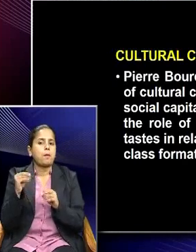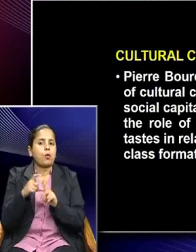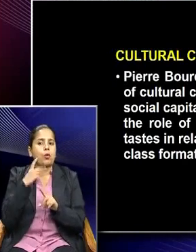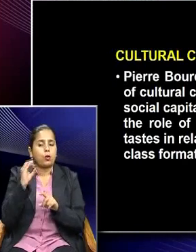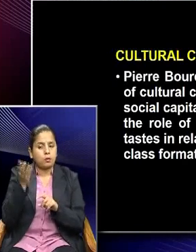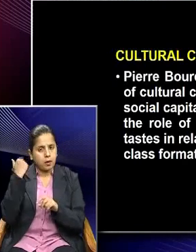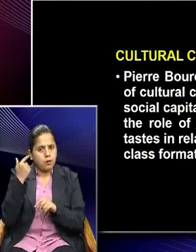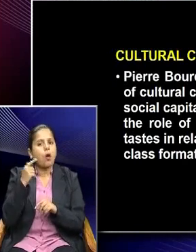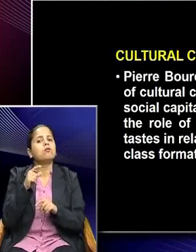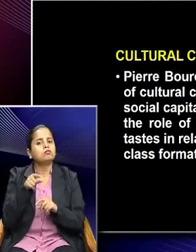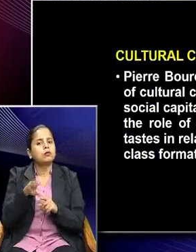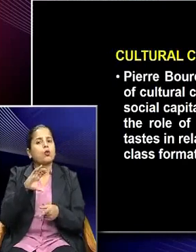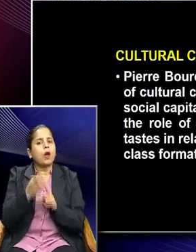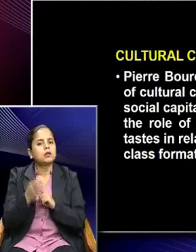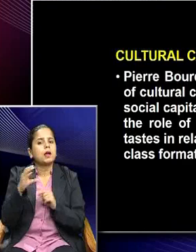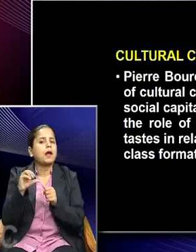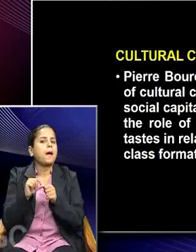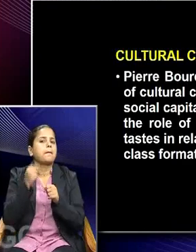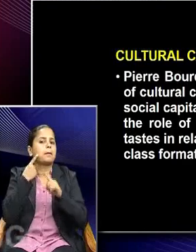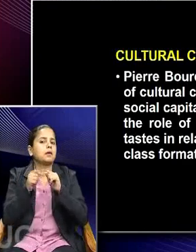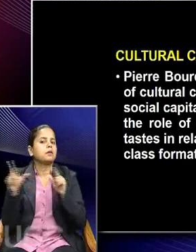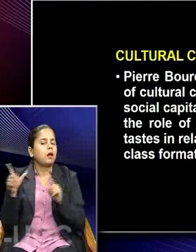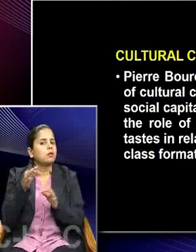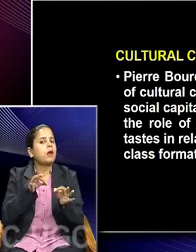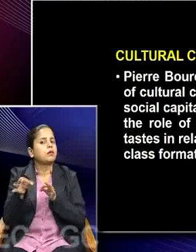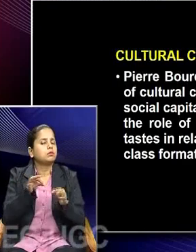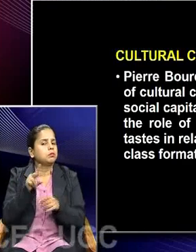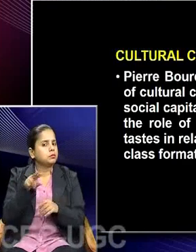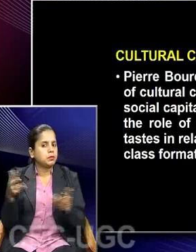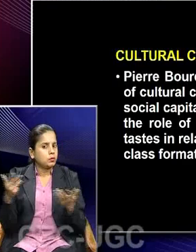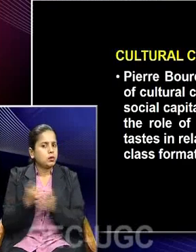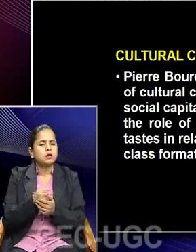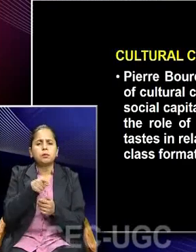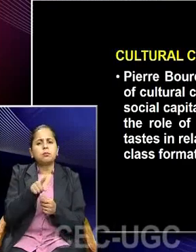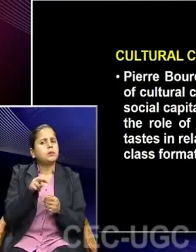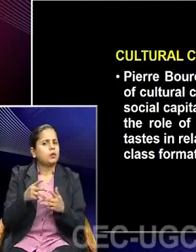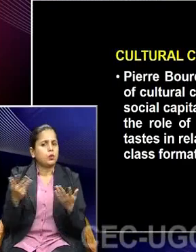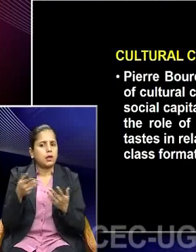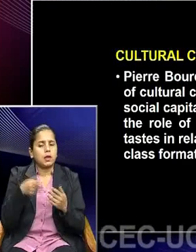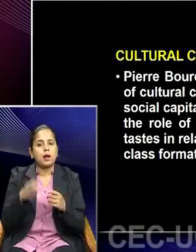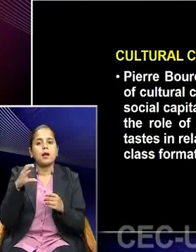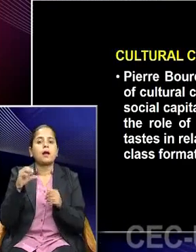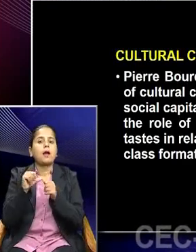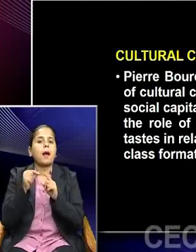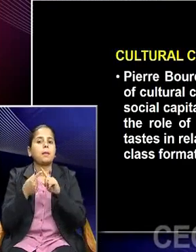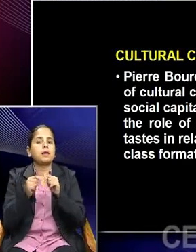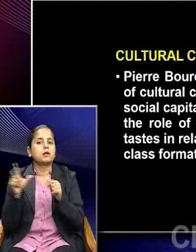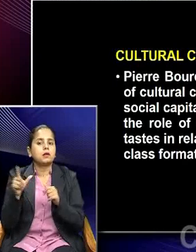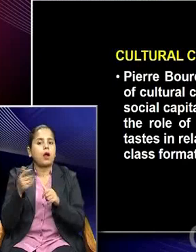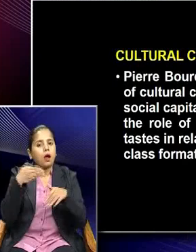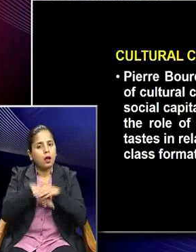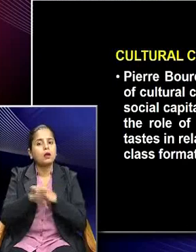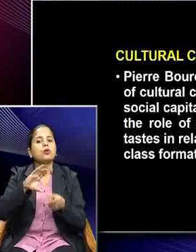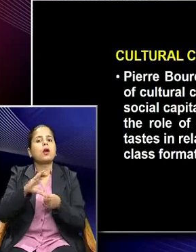the concept of cultural capital. Why? Well, what does it mean? It is the capital in the form of